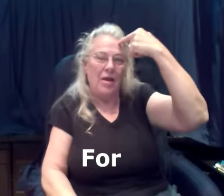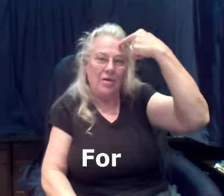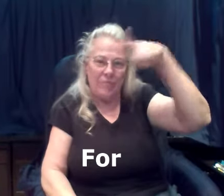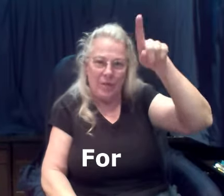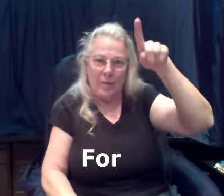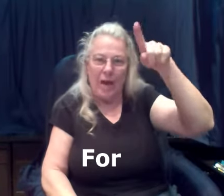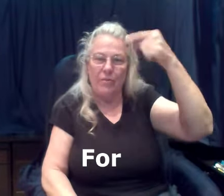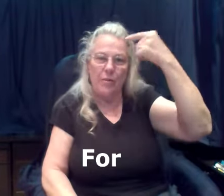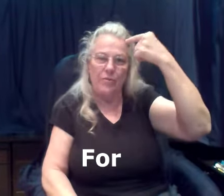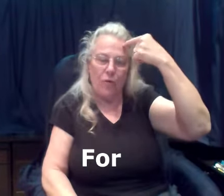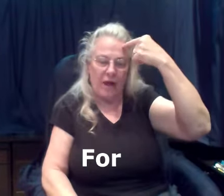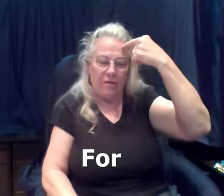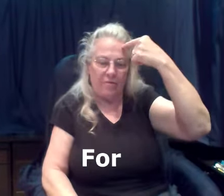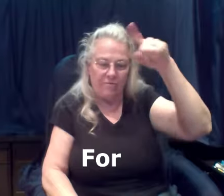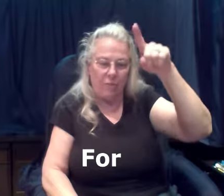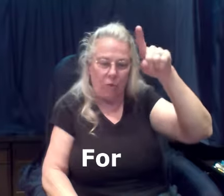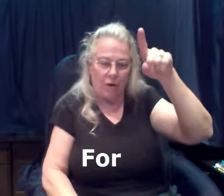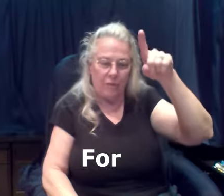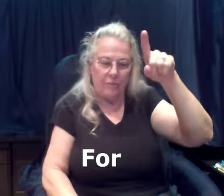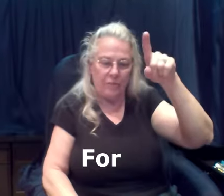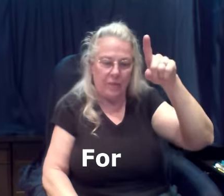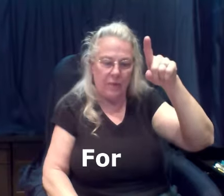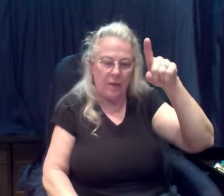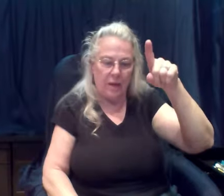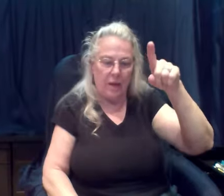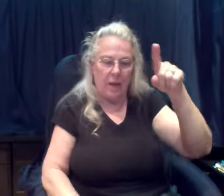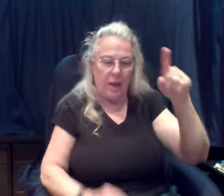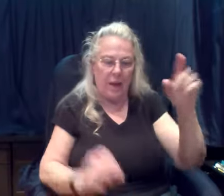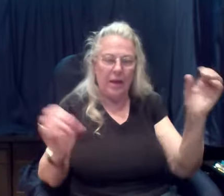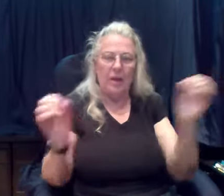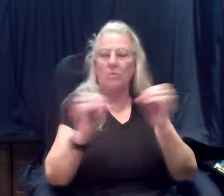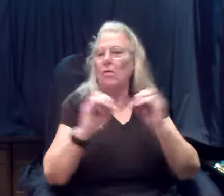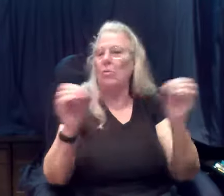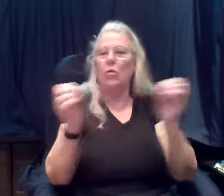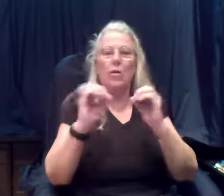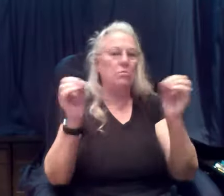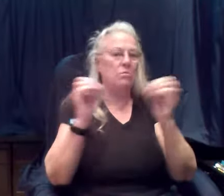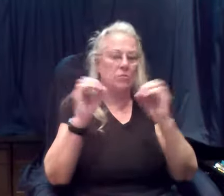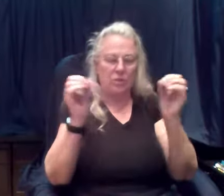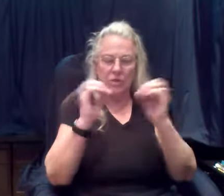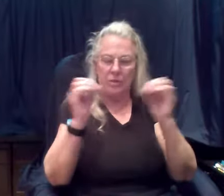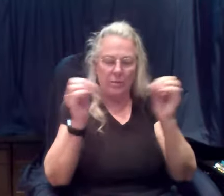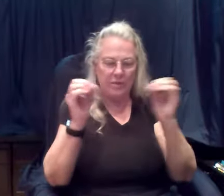Flip it out from your forehead, 4. And again, no more, just double